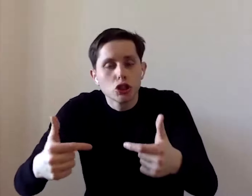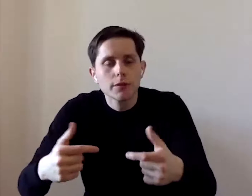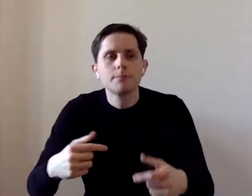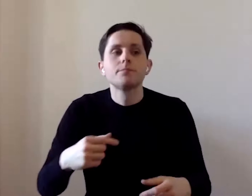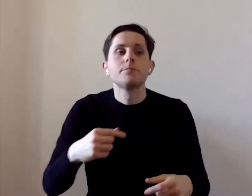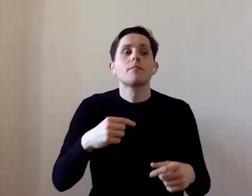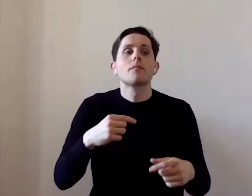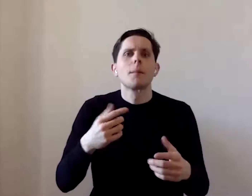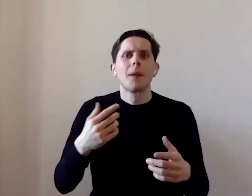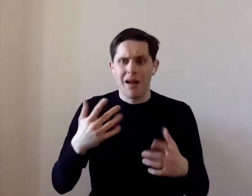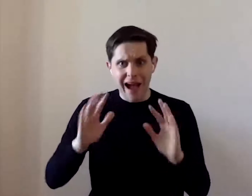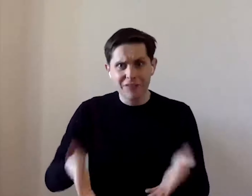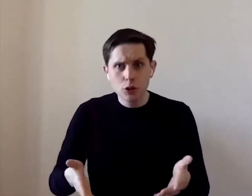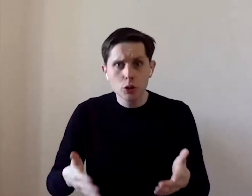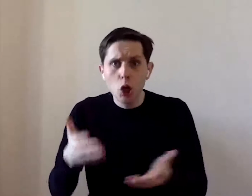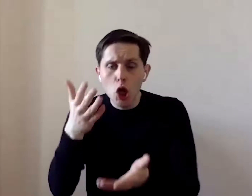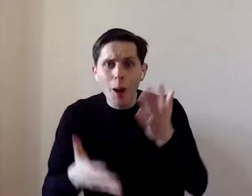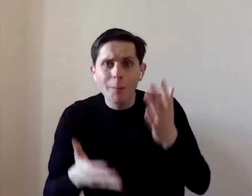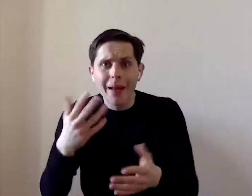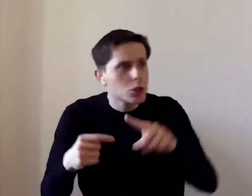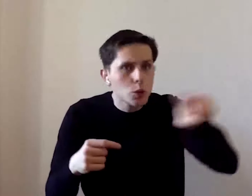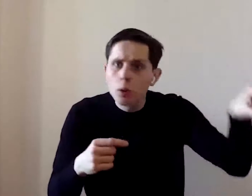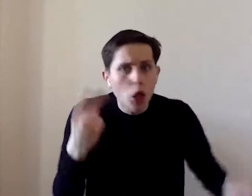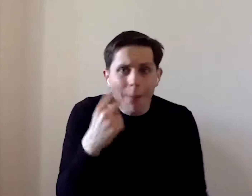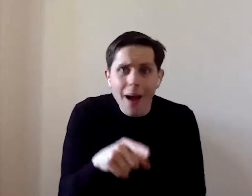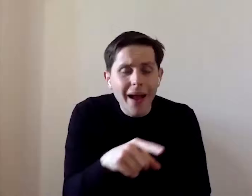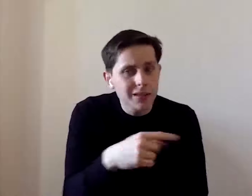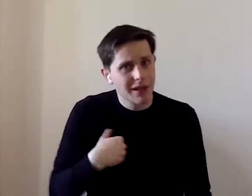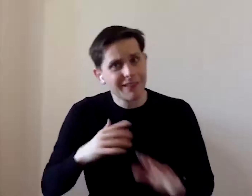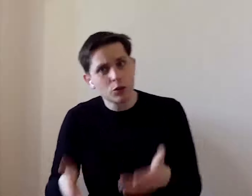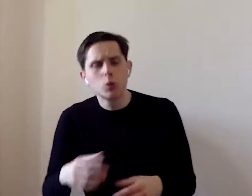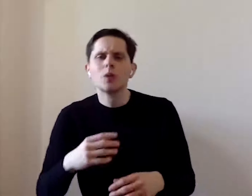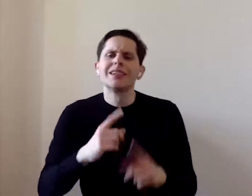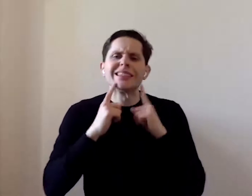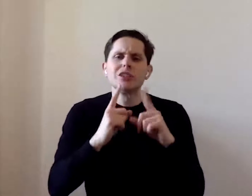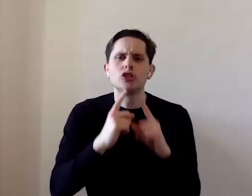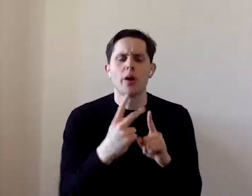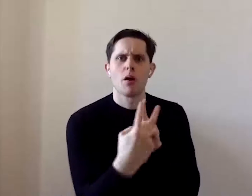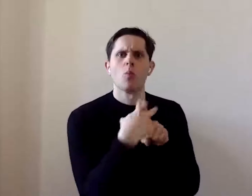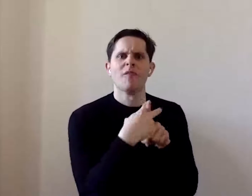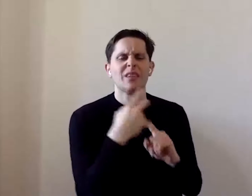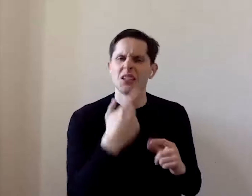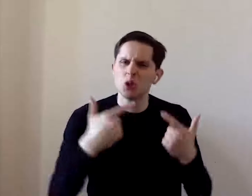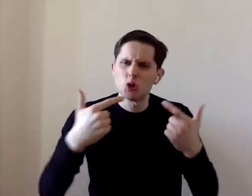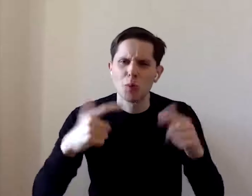and actually being kind of told off by a tutor for writing too much and how writing isn't proper architecture sort of